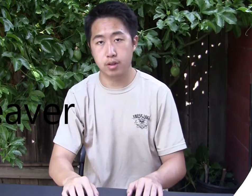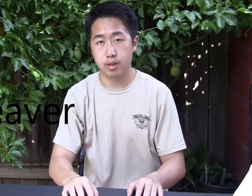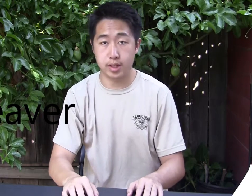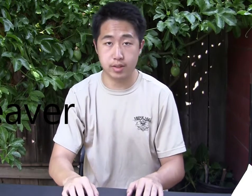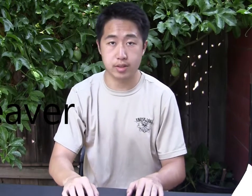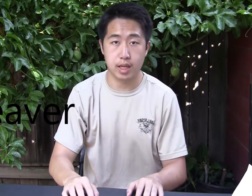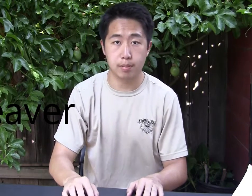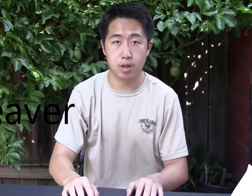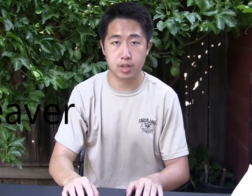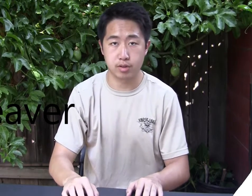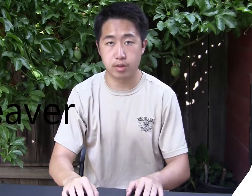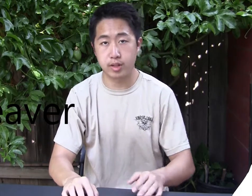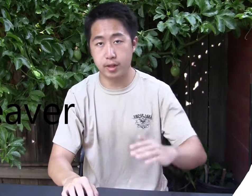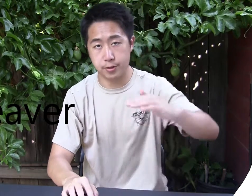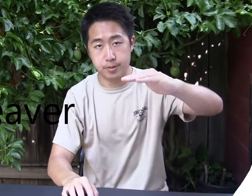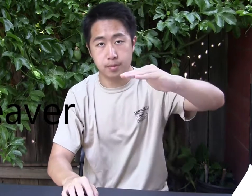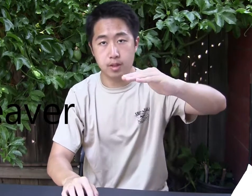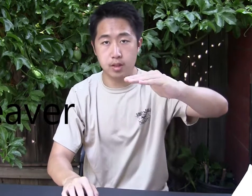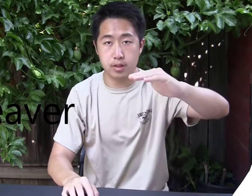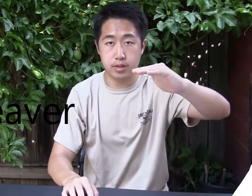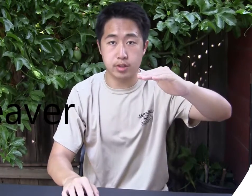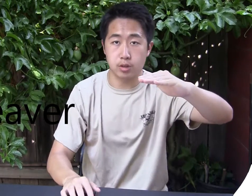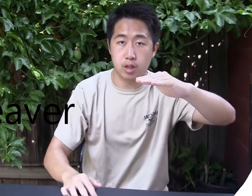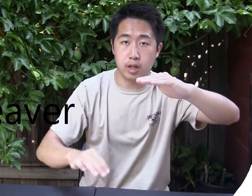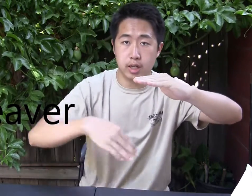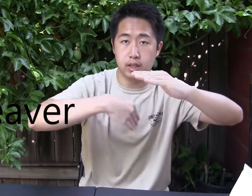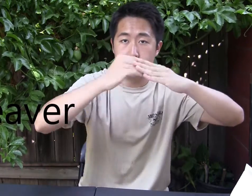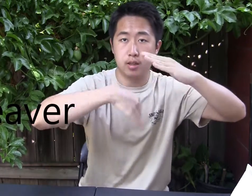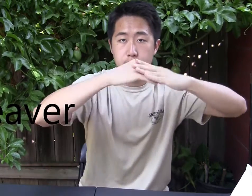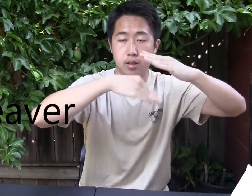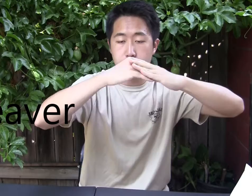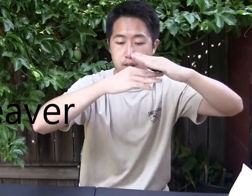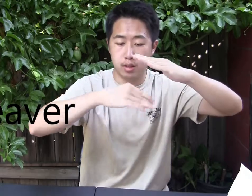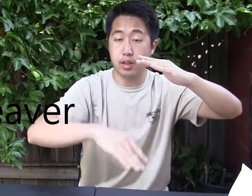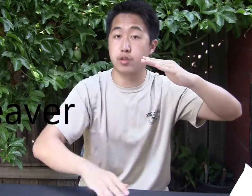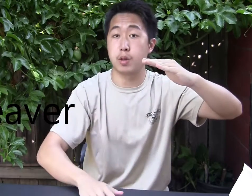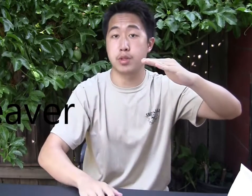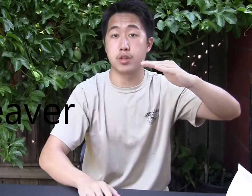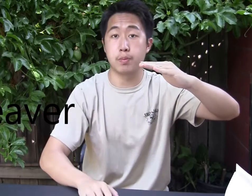like to slap logs with their tails. This is your log, and this represents beaver.